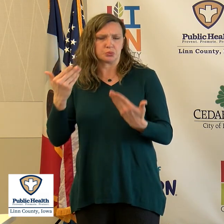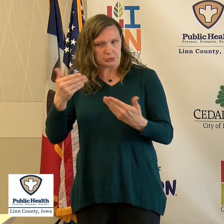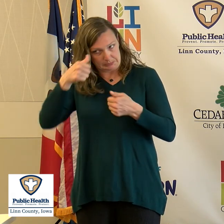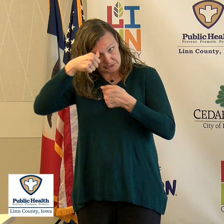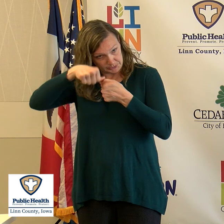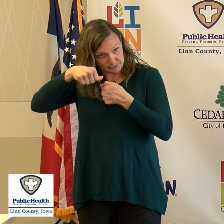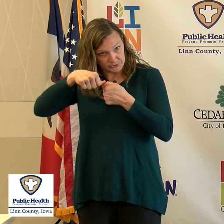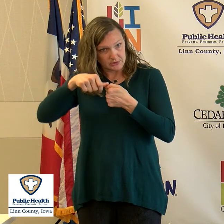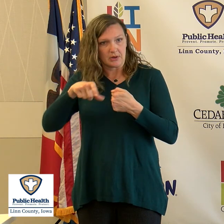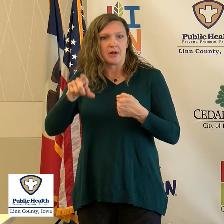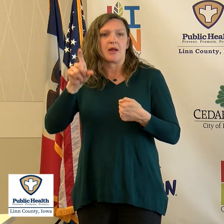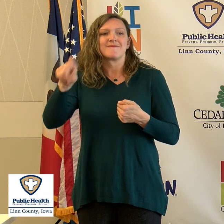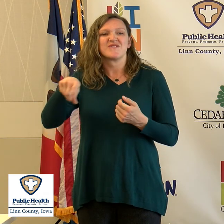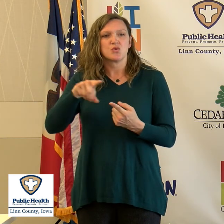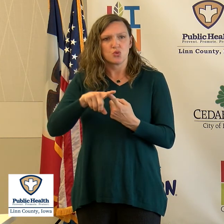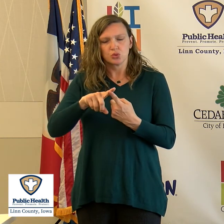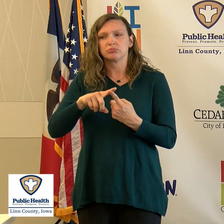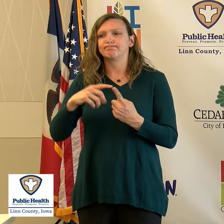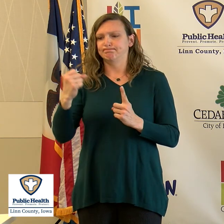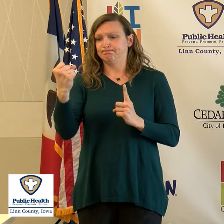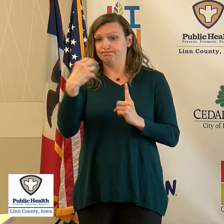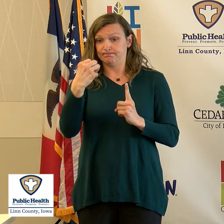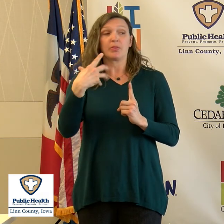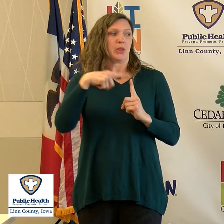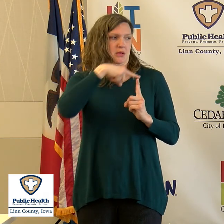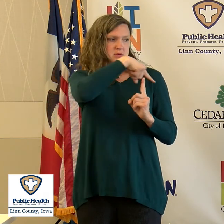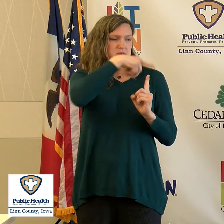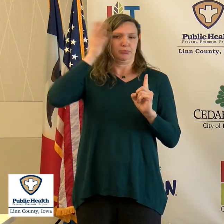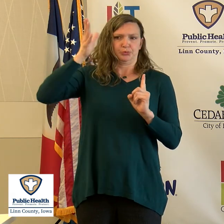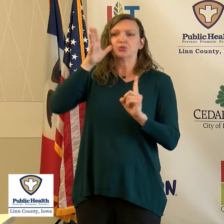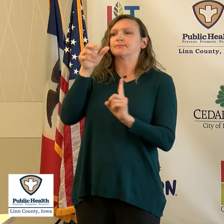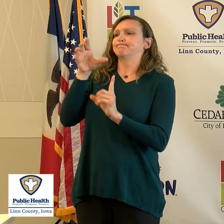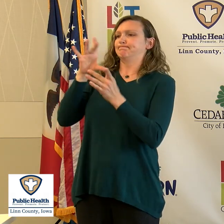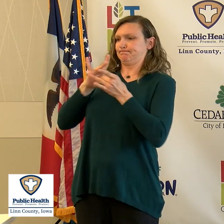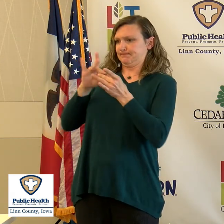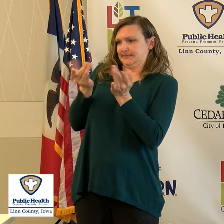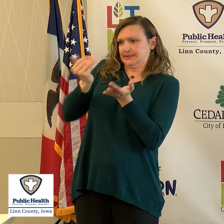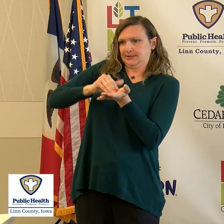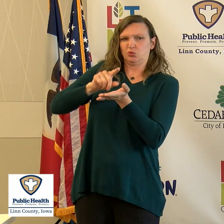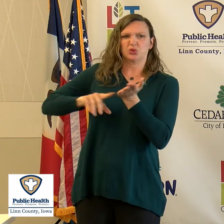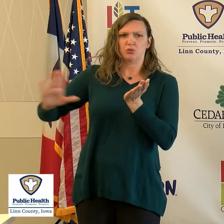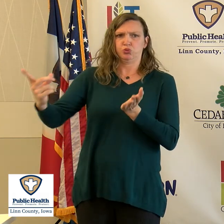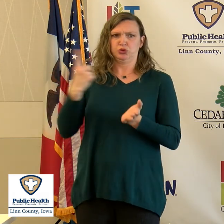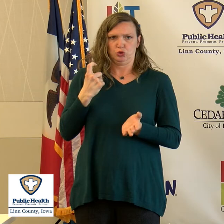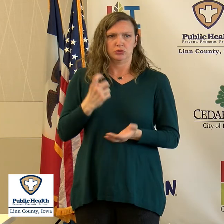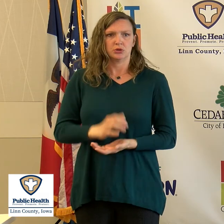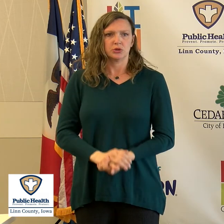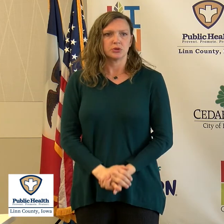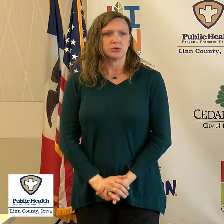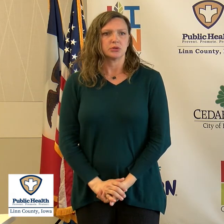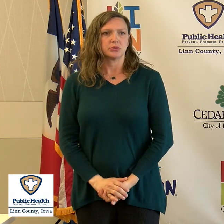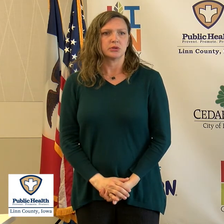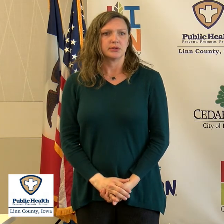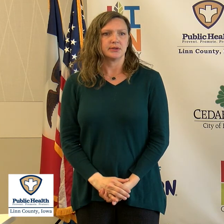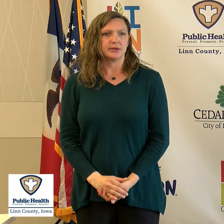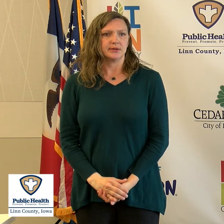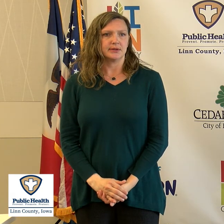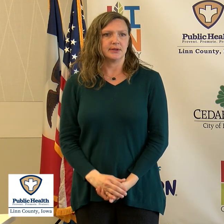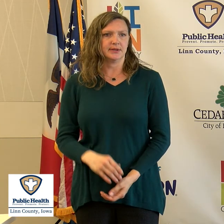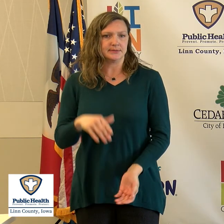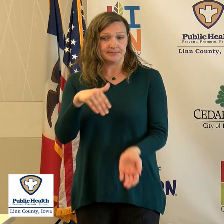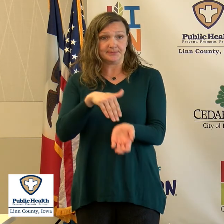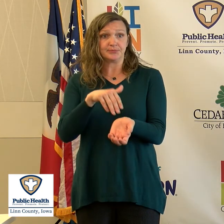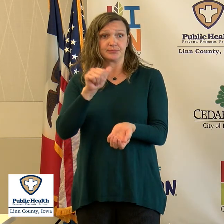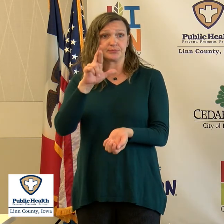please repeat the question before responding. For our media partners, Dr. Arnold from Unity Point is also available